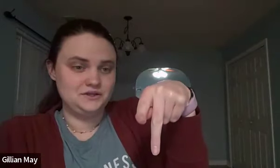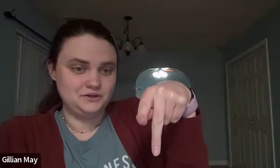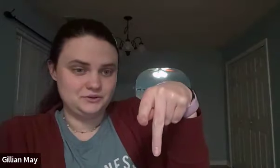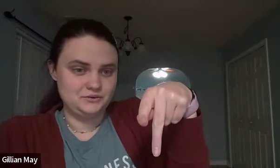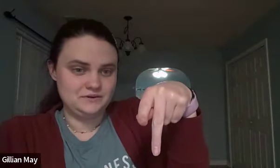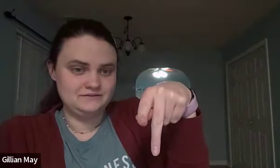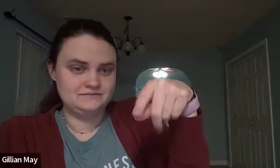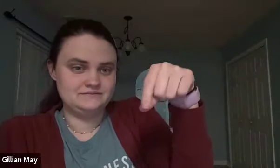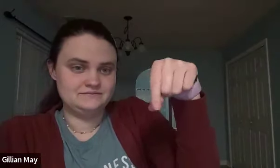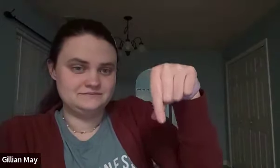Q,